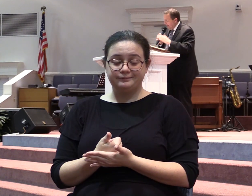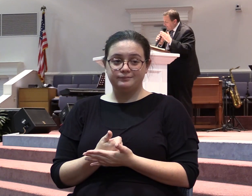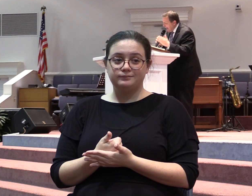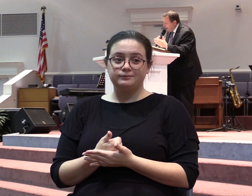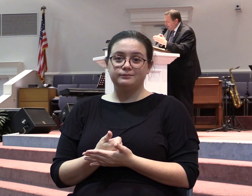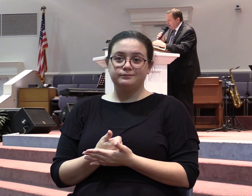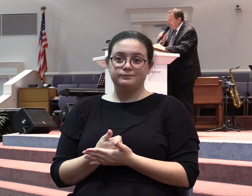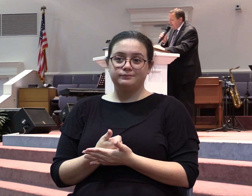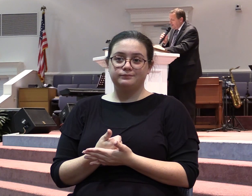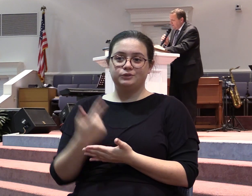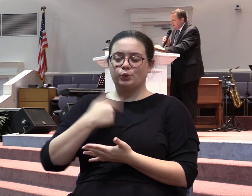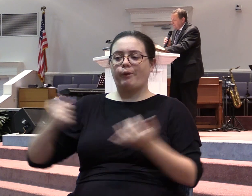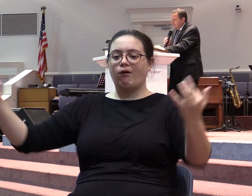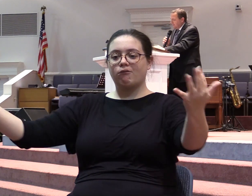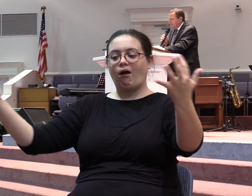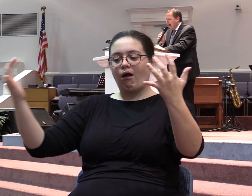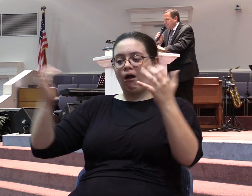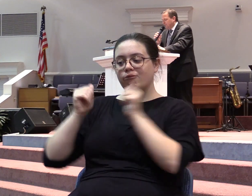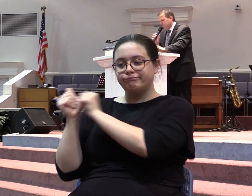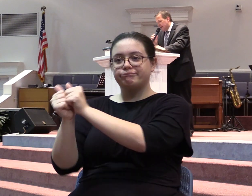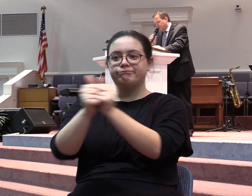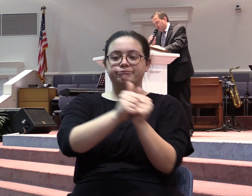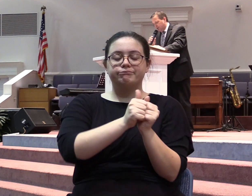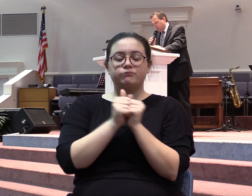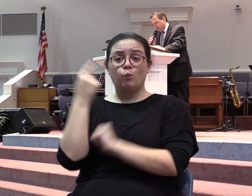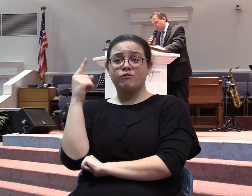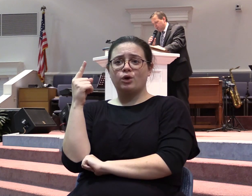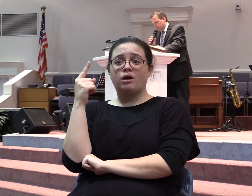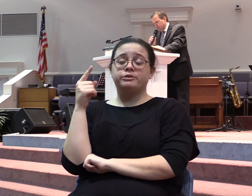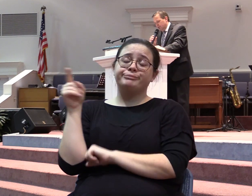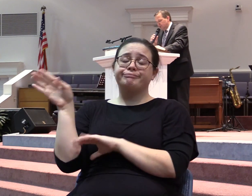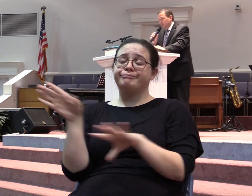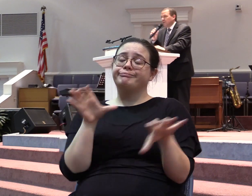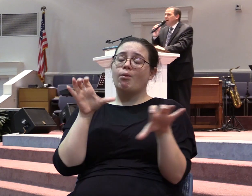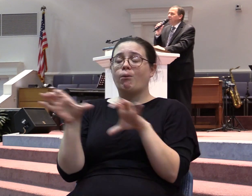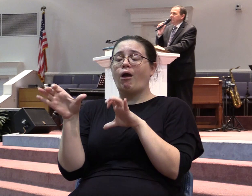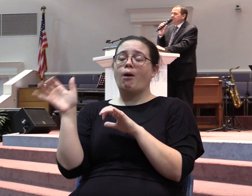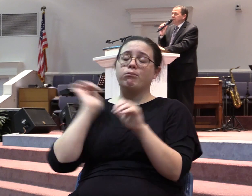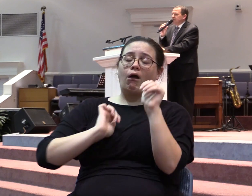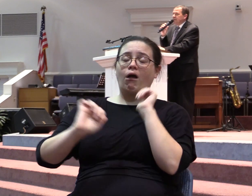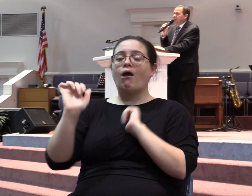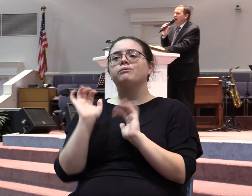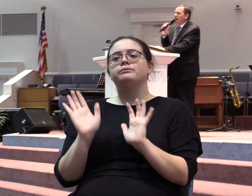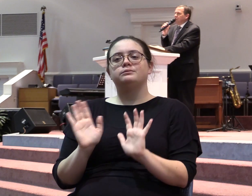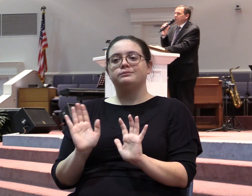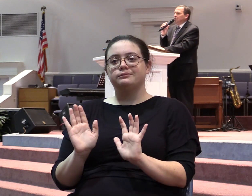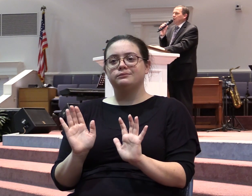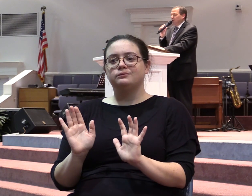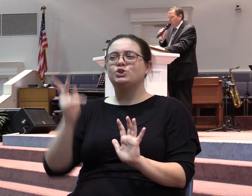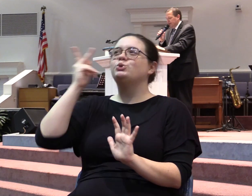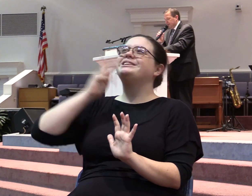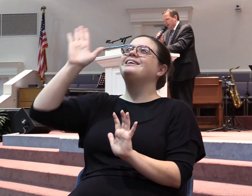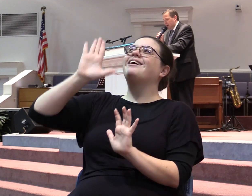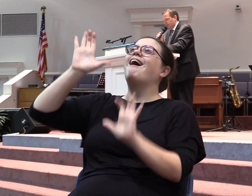So we have gathered here to not play church, but rather to see God do